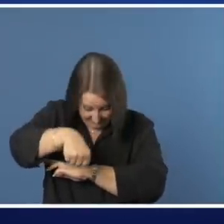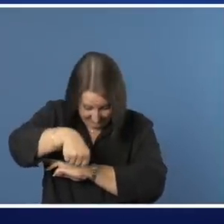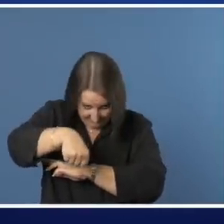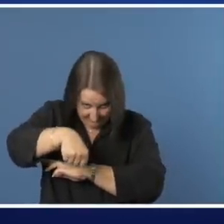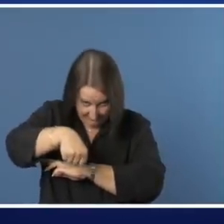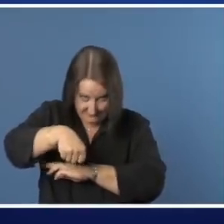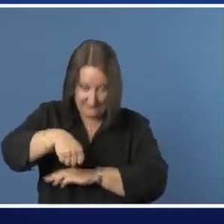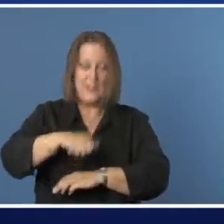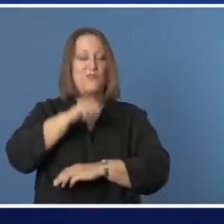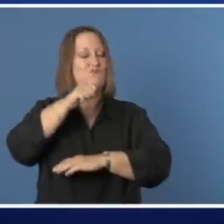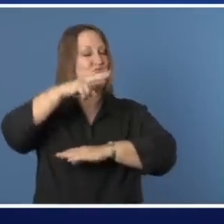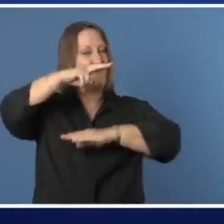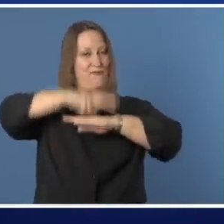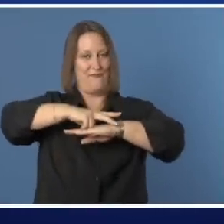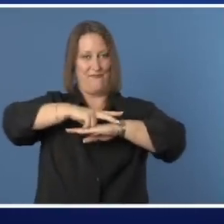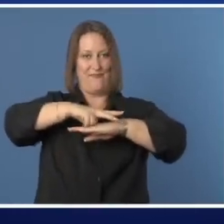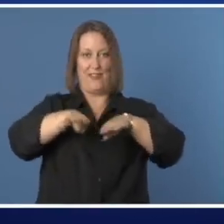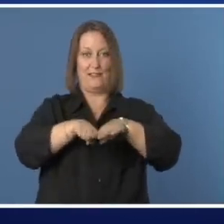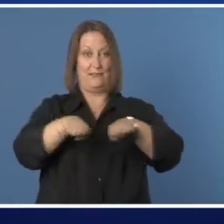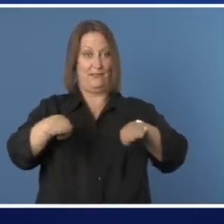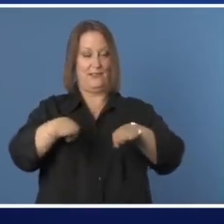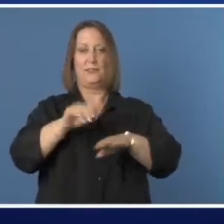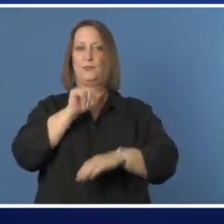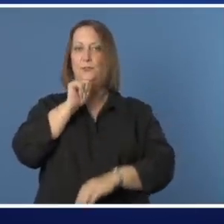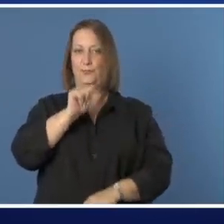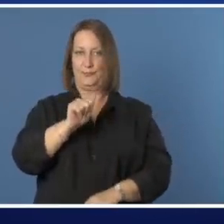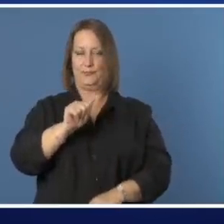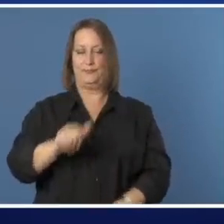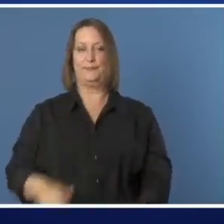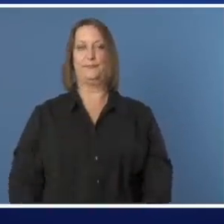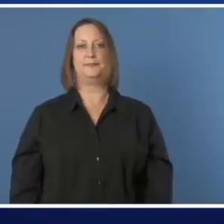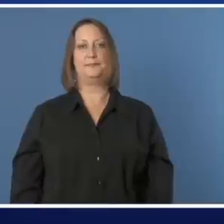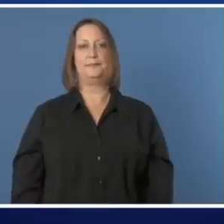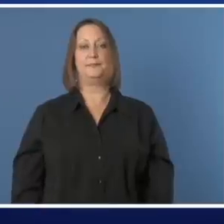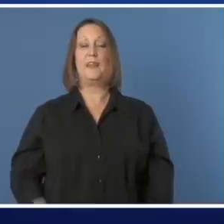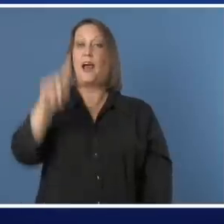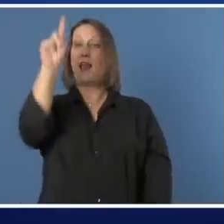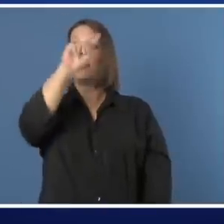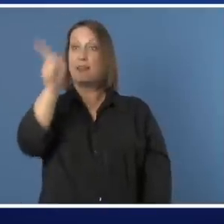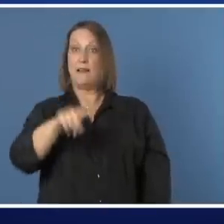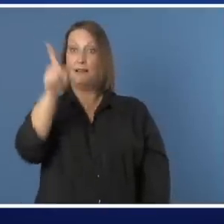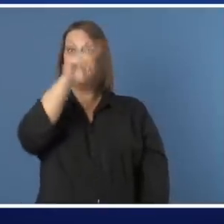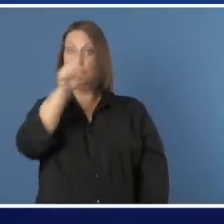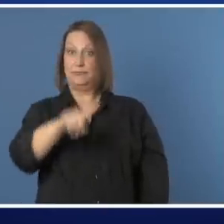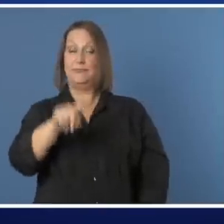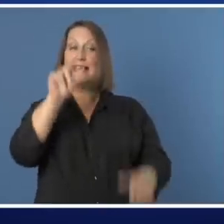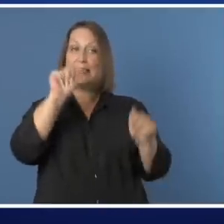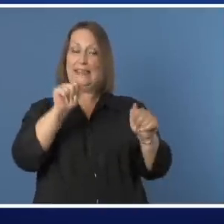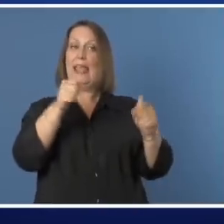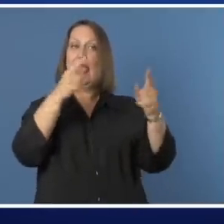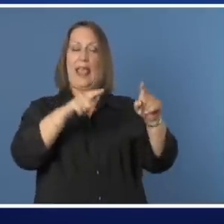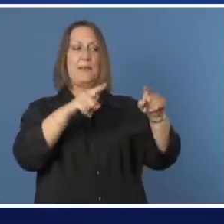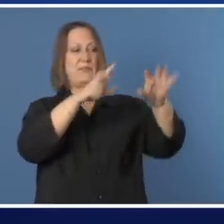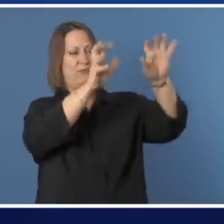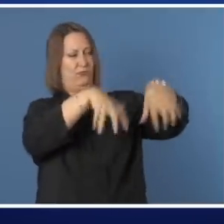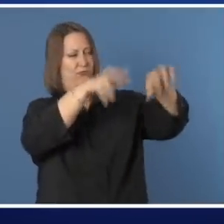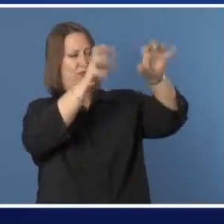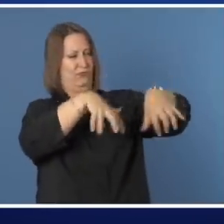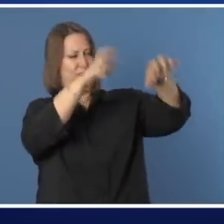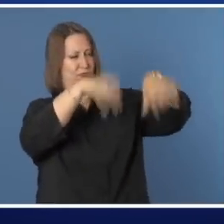Do not lie flat on the ground. Lightning often strikes